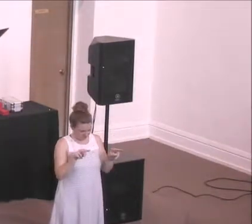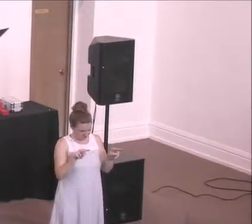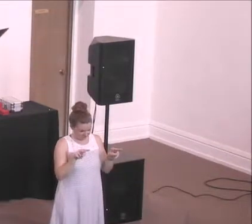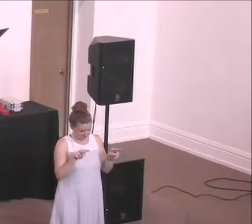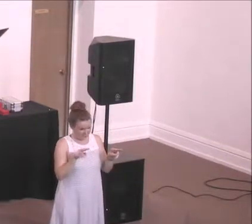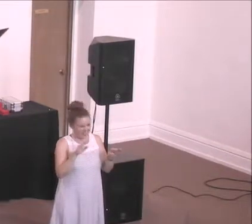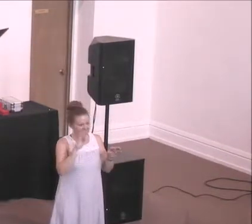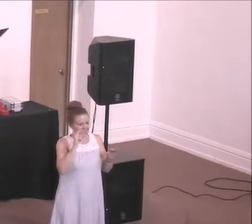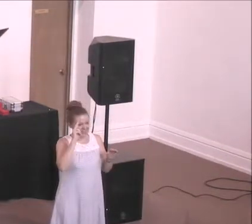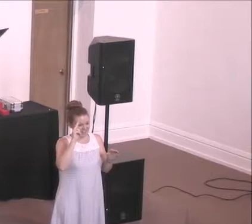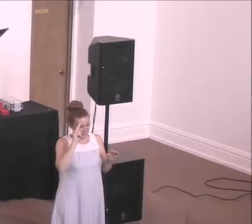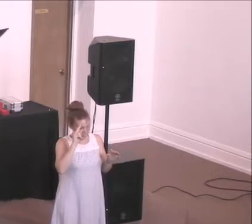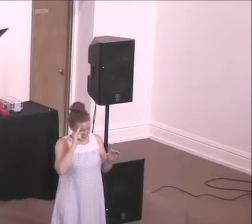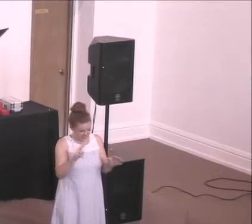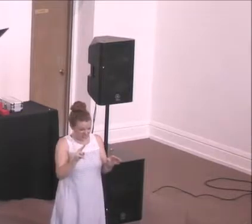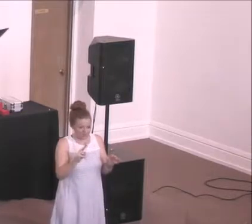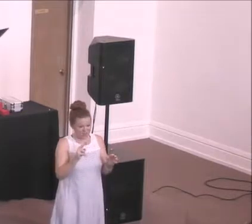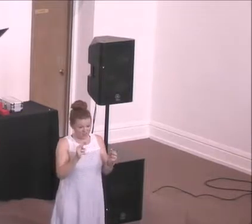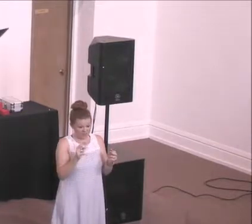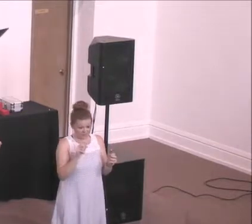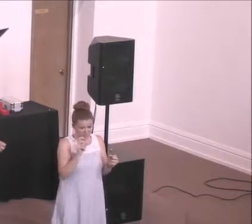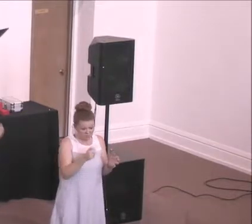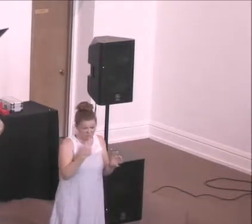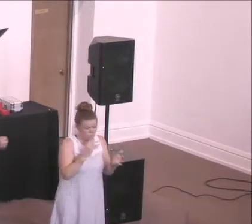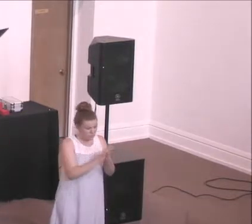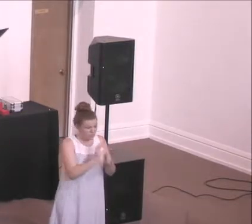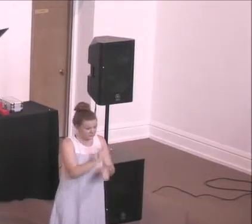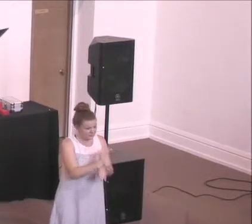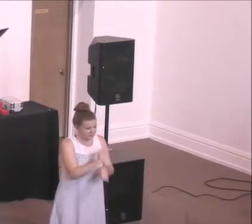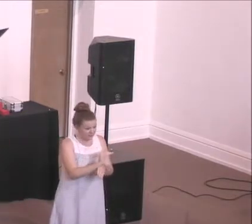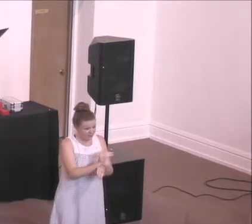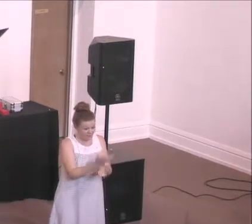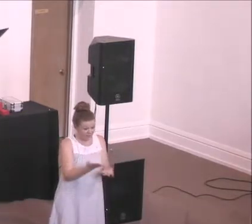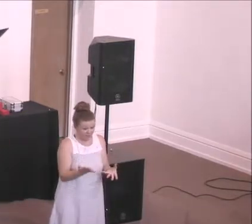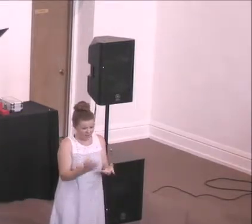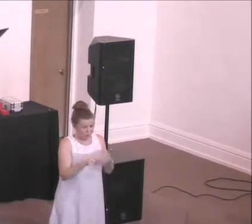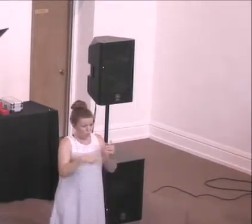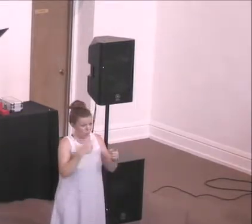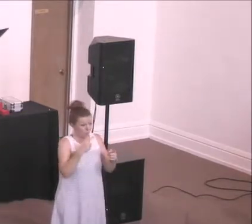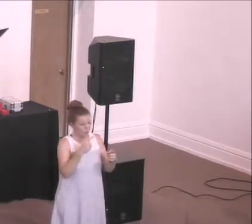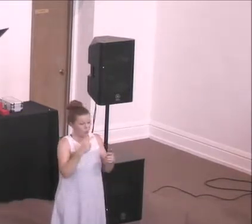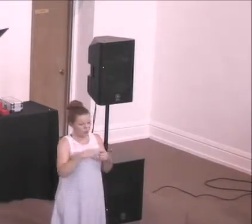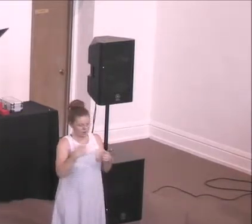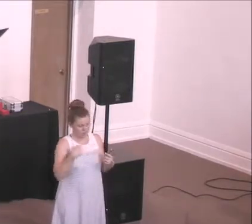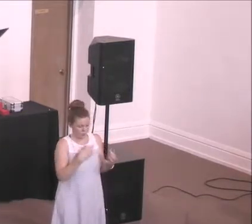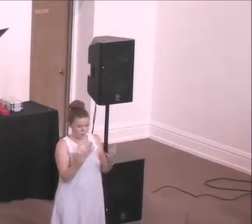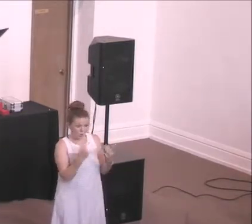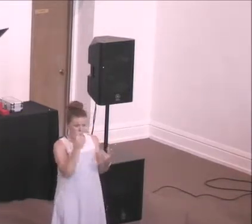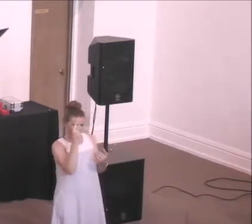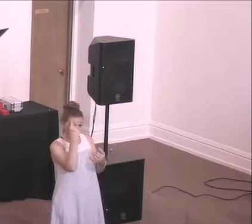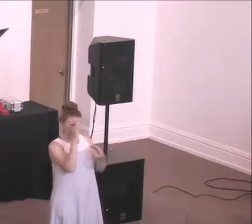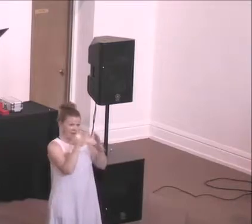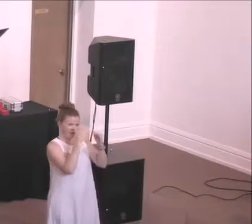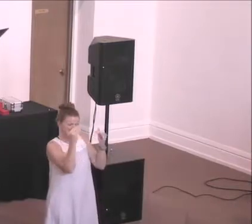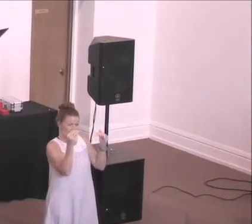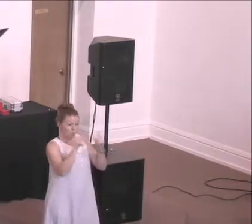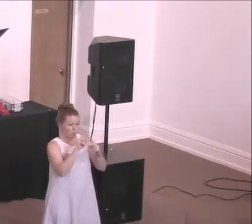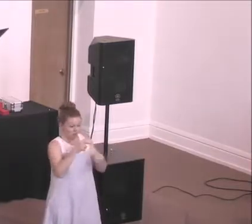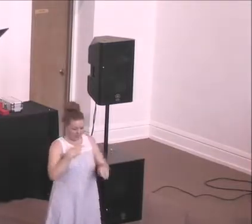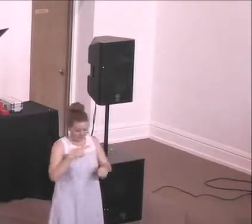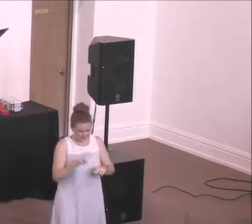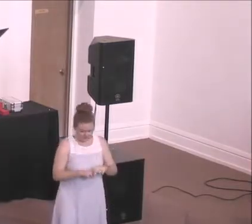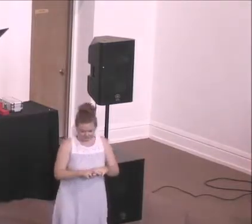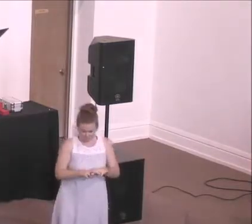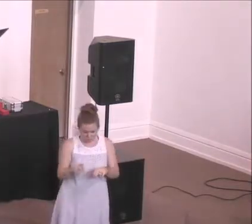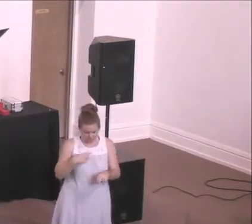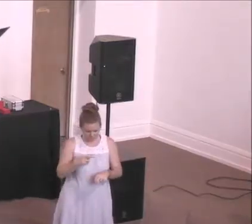And he deserves praise tonight. So rather than waiting till we get to heaven and be surprised that there's no, like, where's my seat?